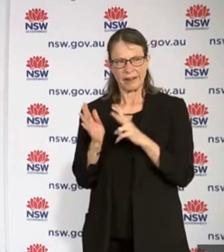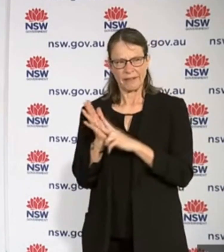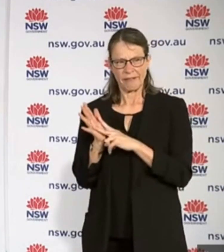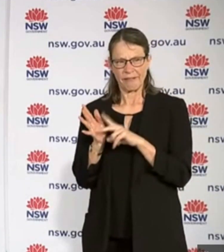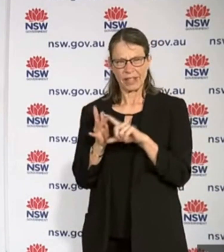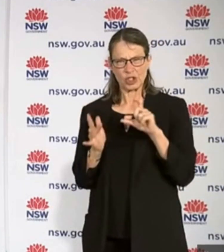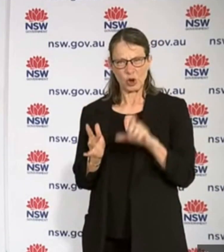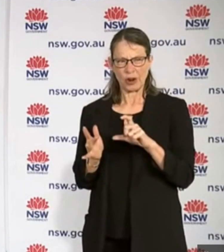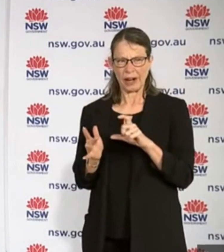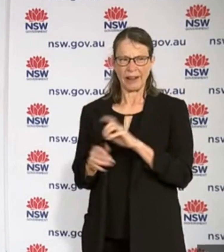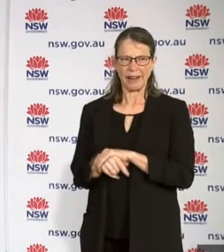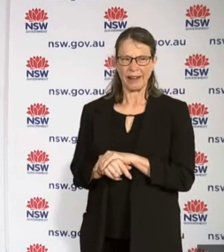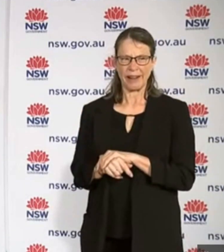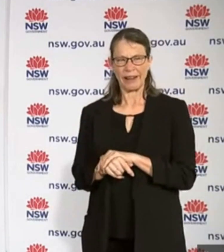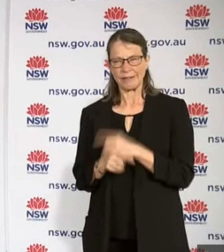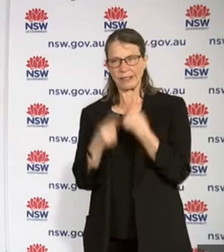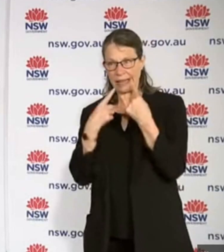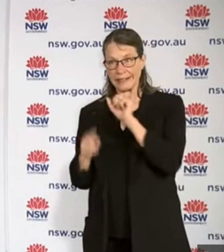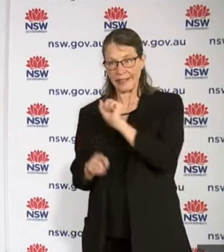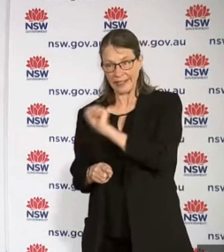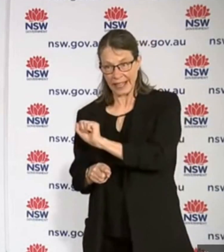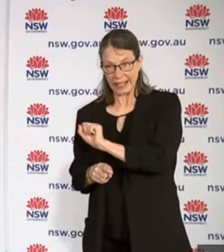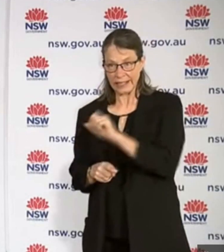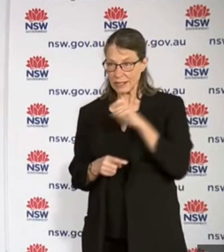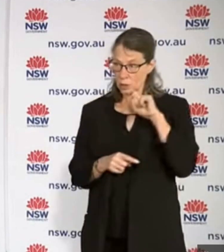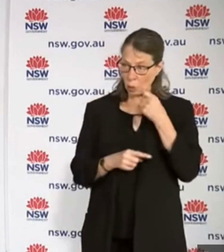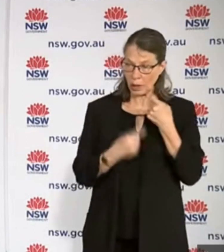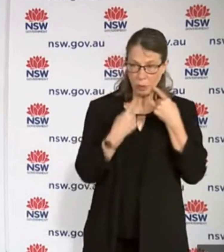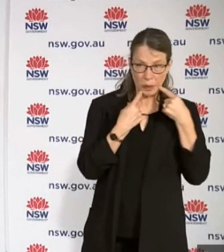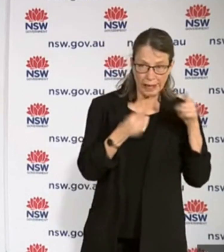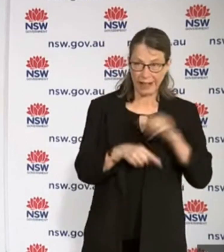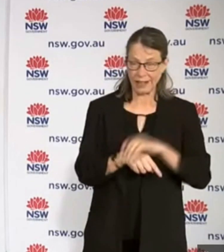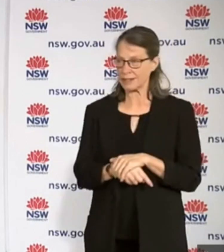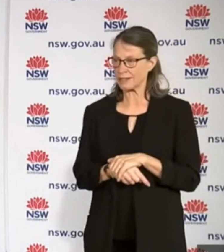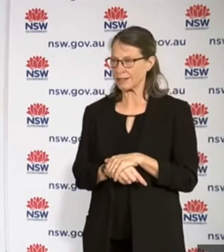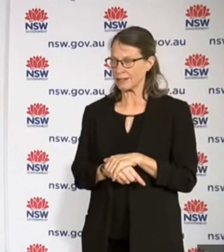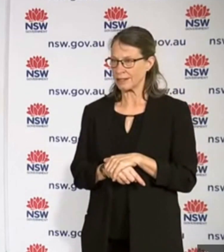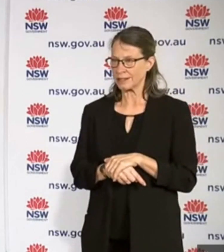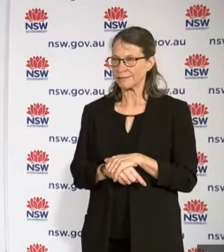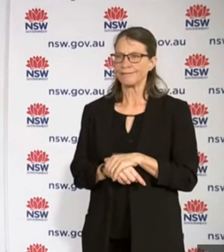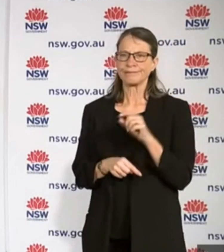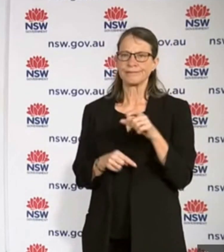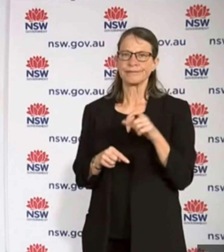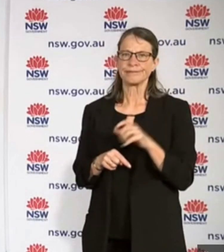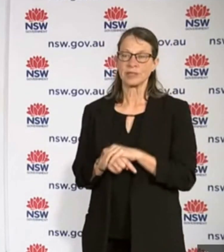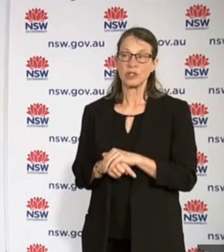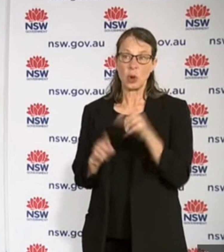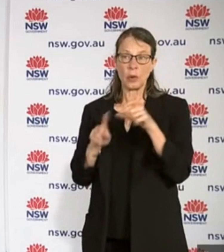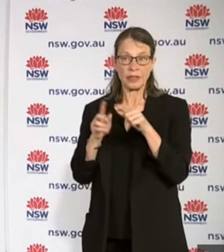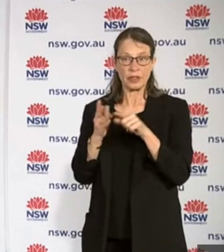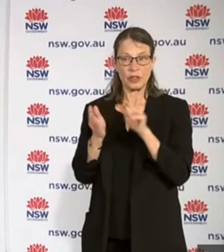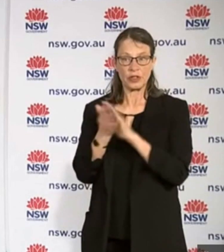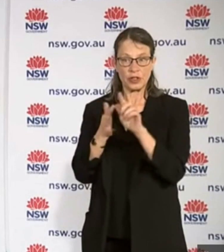been relying on the Doherty modelling. So will you release that modelling? Yeah, it's publicly available. So this is the point I want to make, that in the Doherty